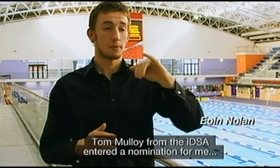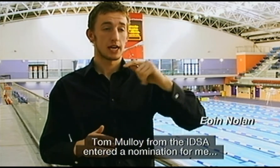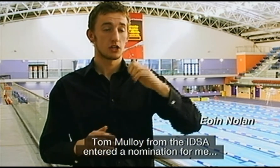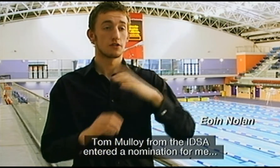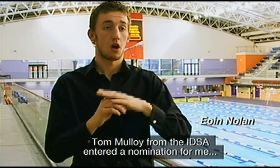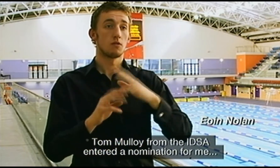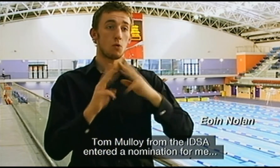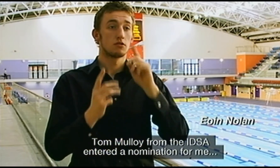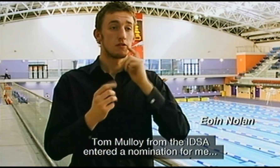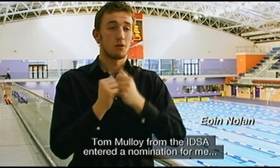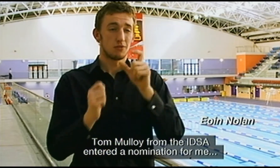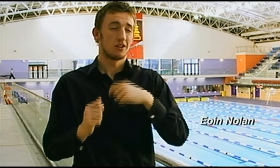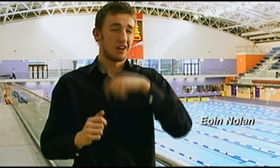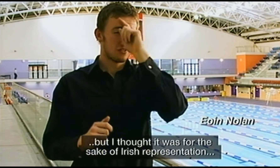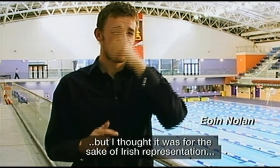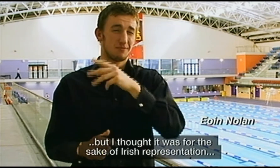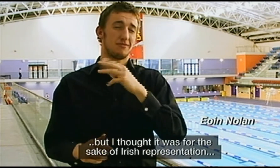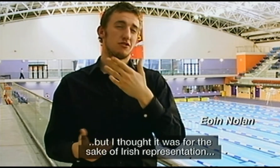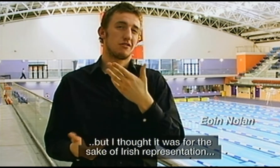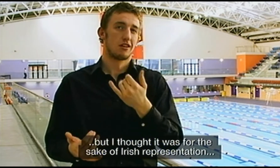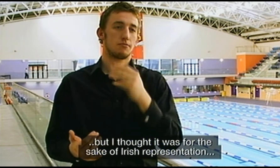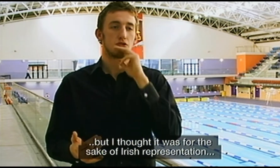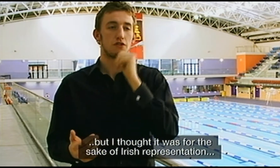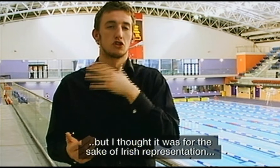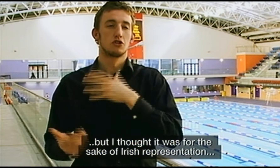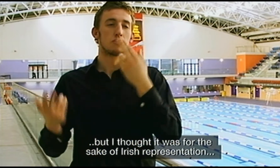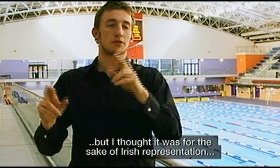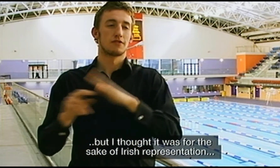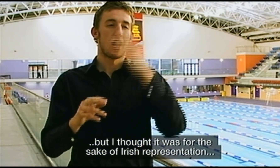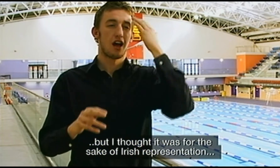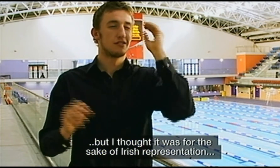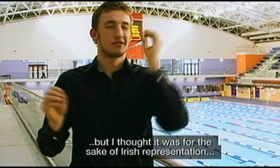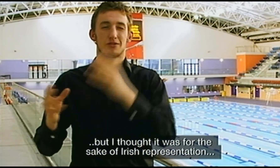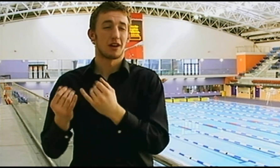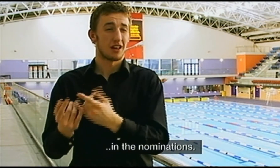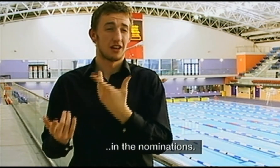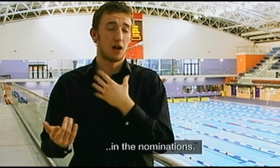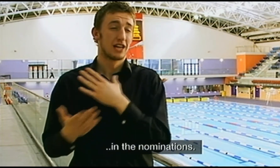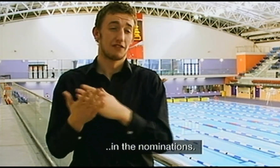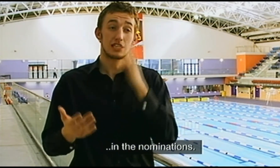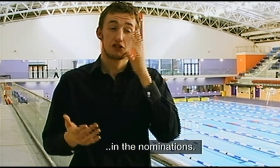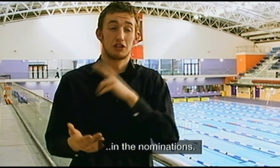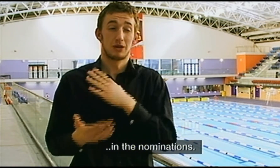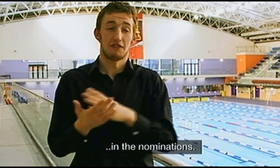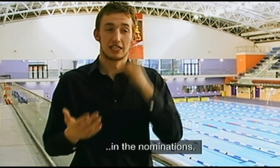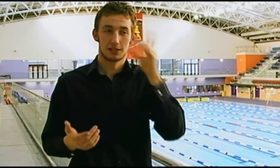entered a nomination for me, but I thought it was just for the sake of Irish representation in the nominations. I was only half paying attention